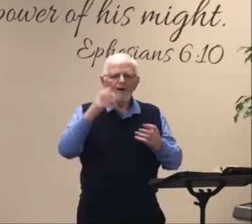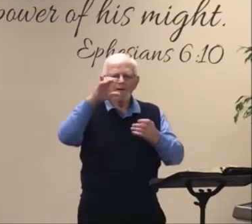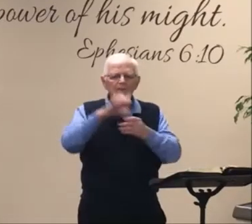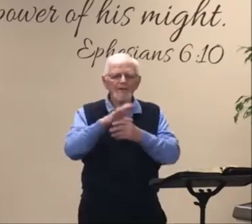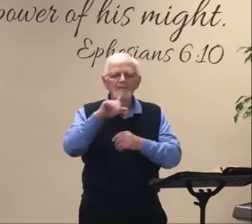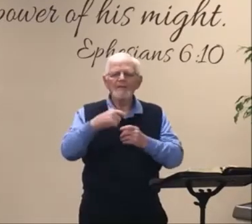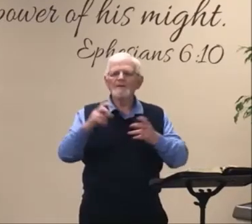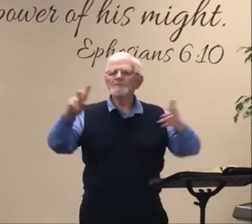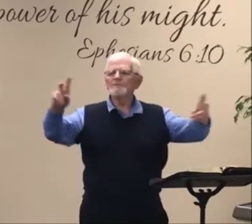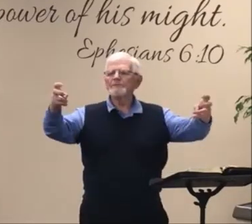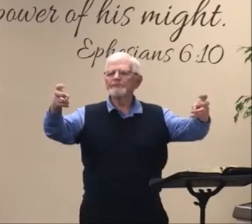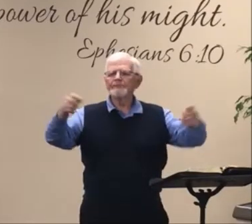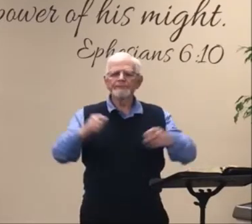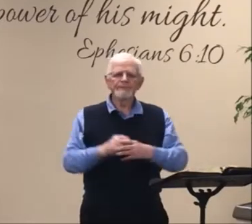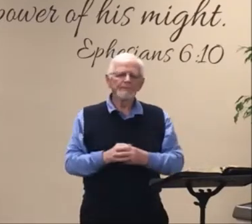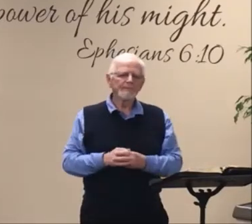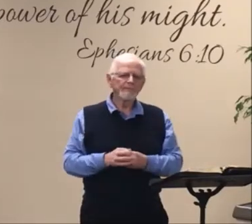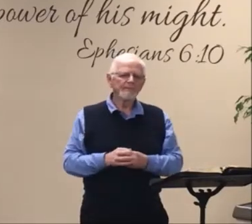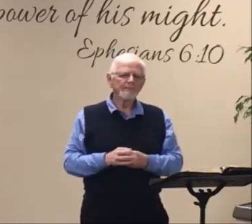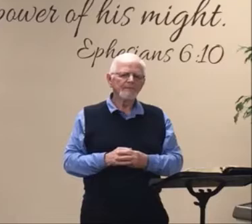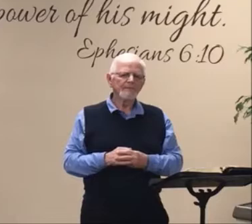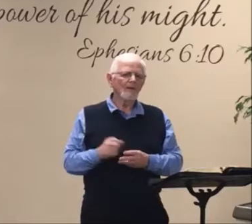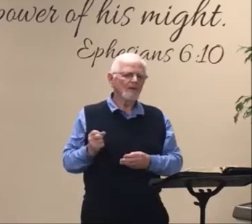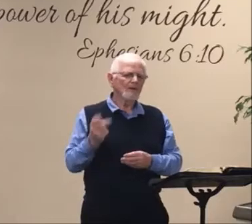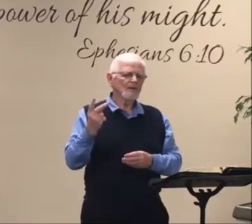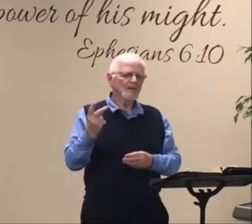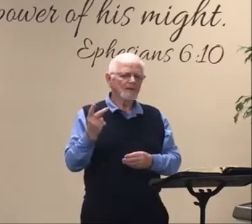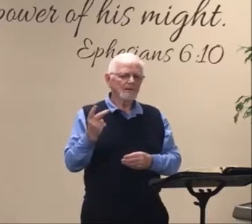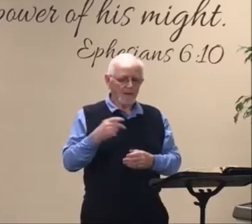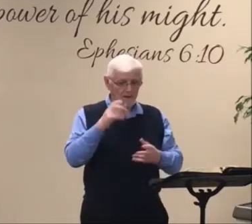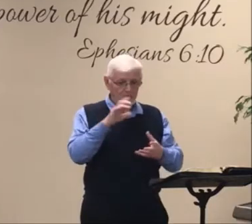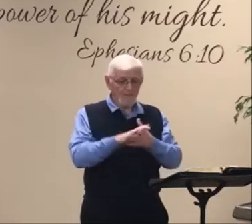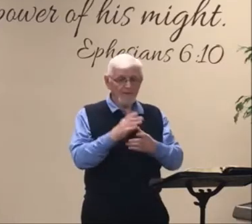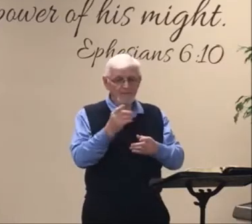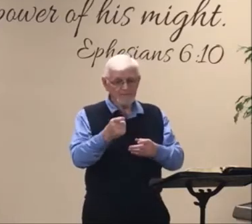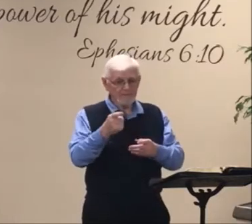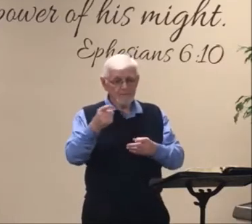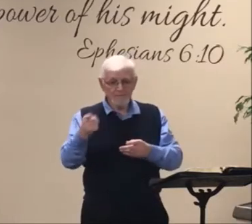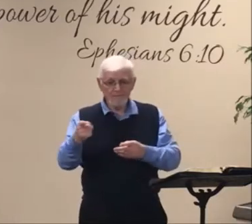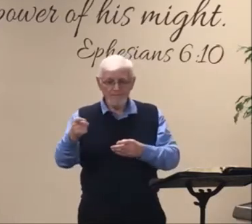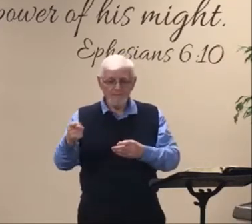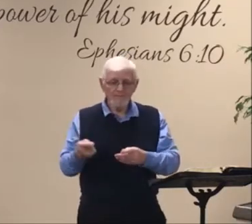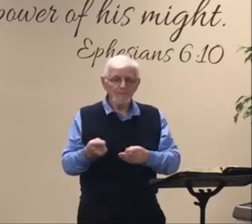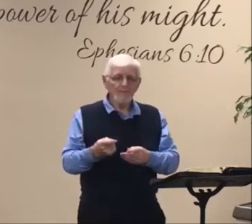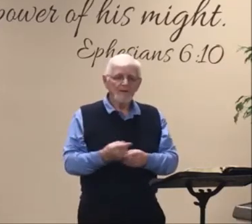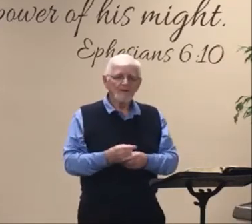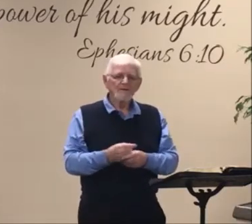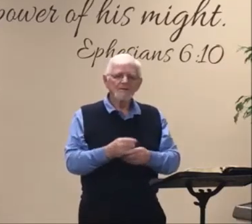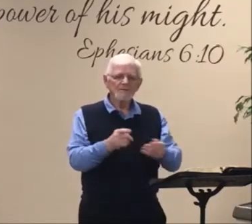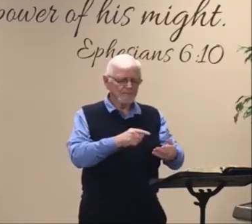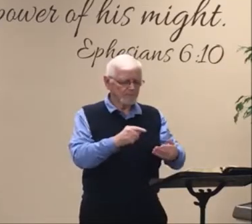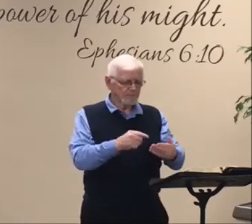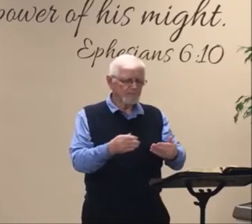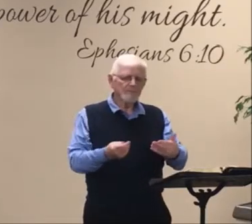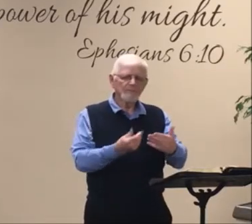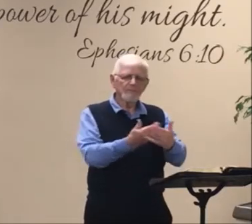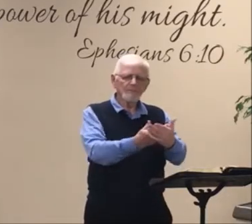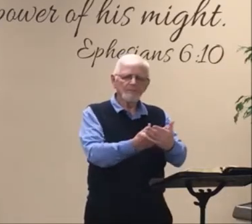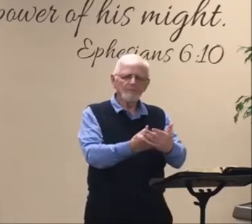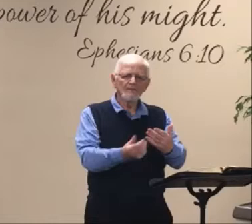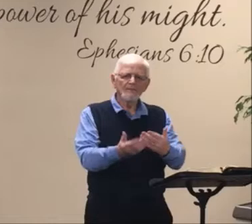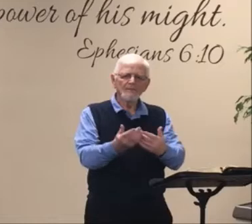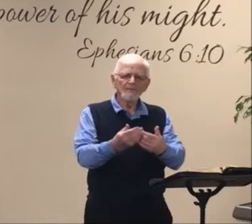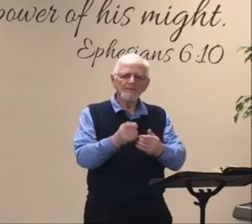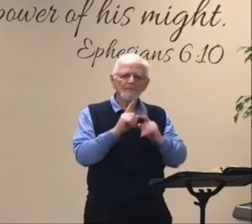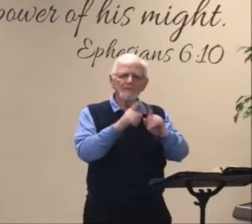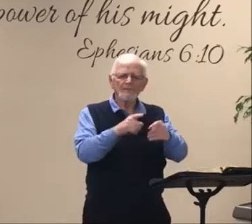X? And I say, okay, I believe this and this and this. And here's a scripture verse, or here's just a simple answer. Oh,